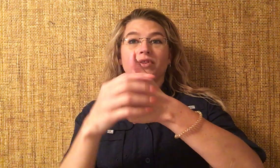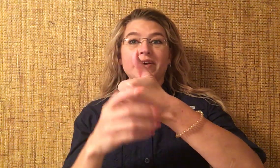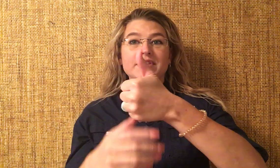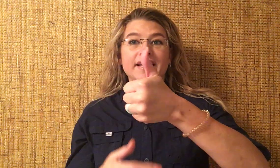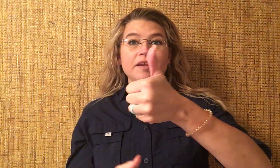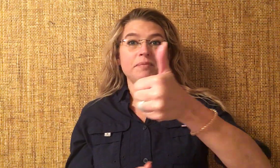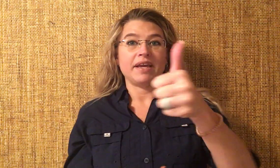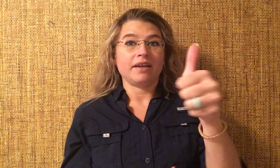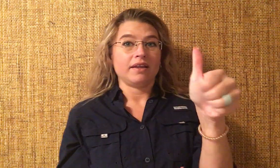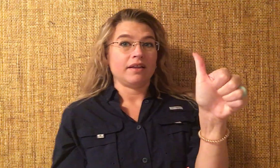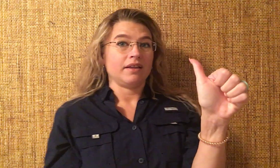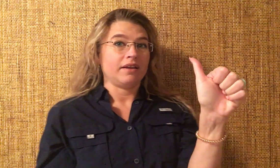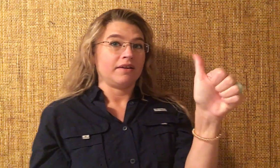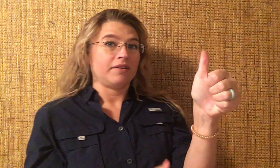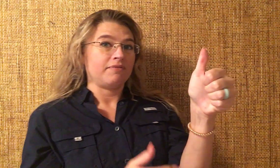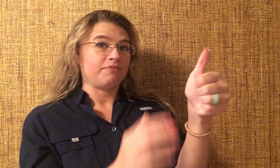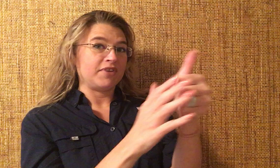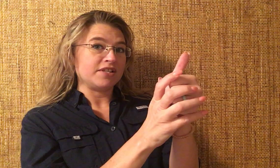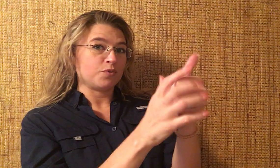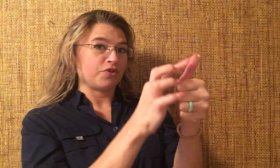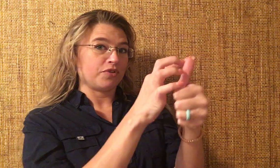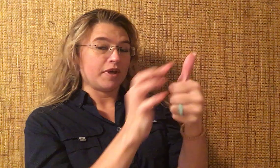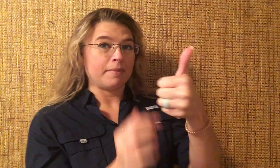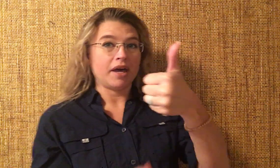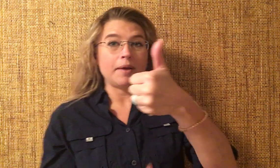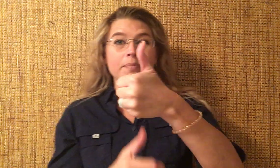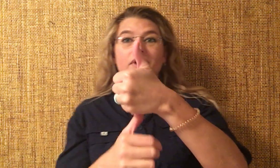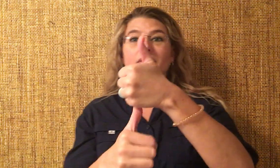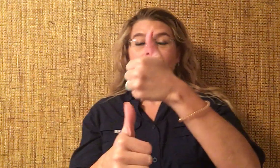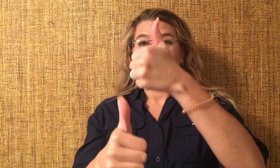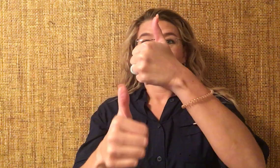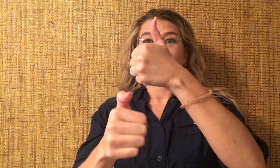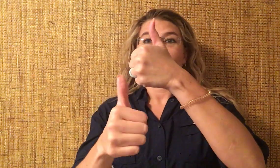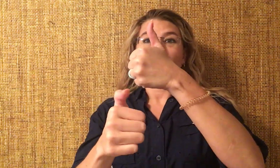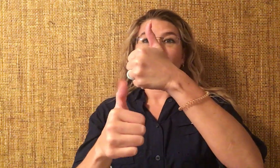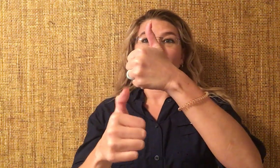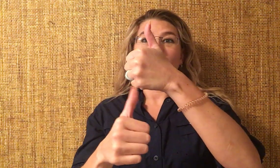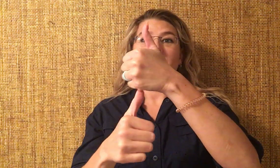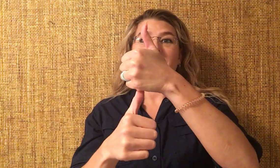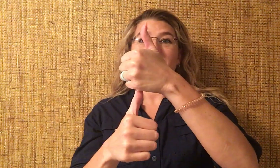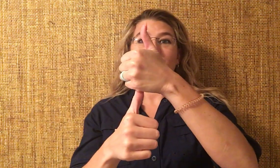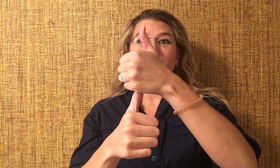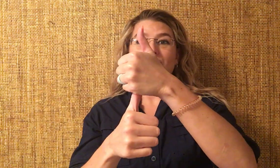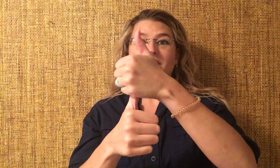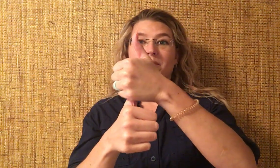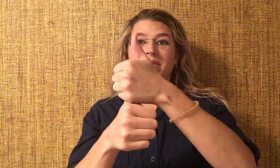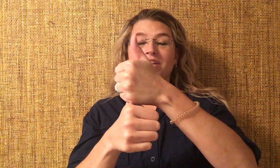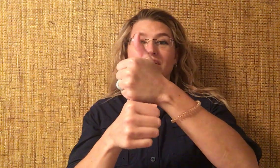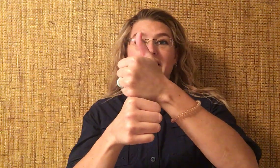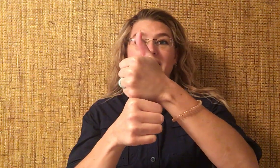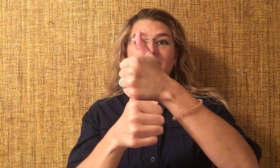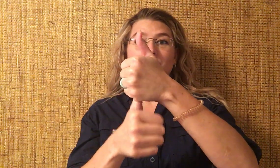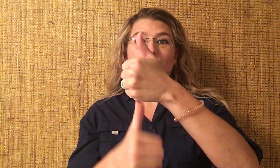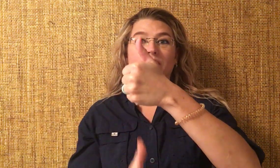left hand make a fist with your thumb up. With your right hand, put your thumb in your hand and pull it